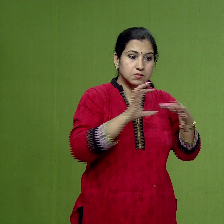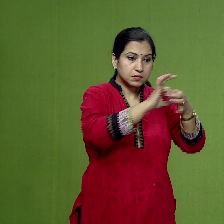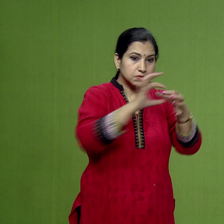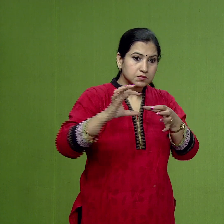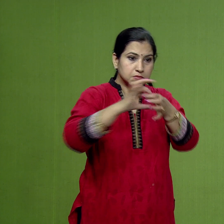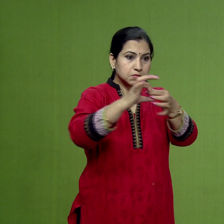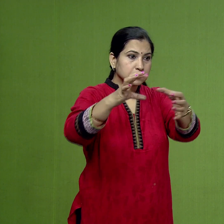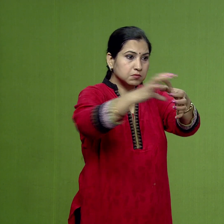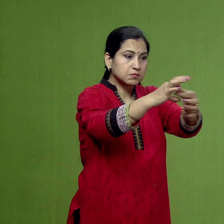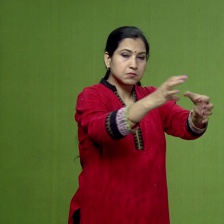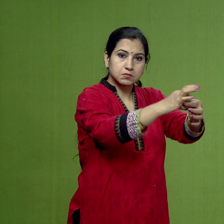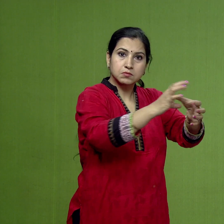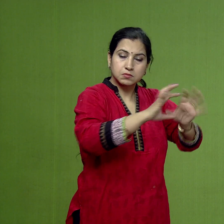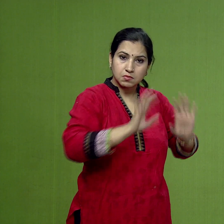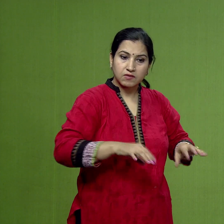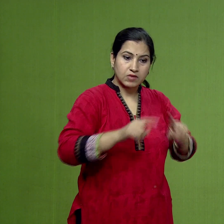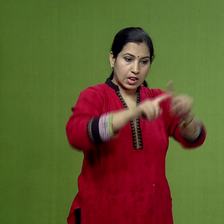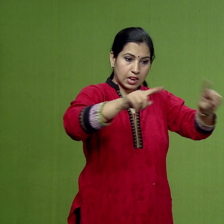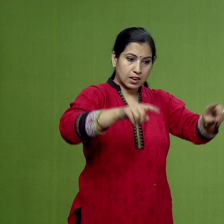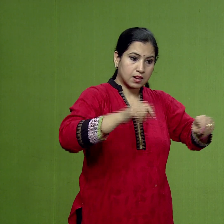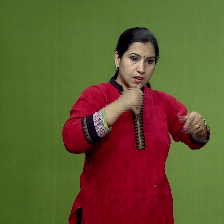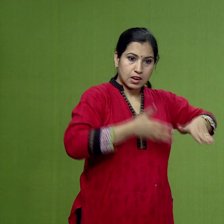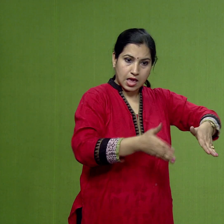several countries through land and sea routes.